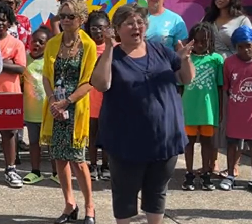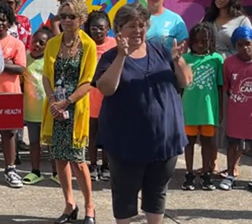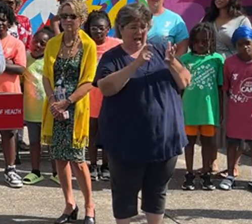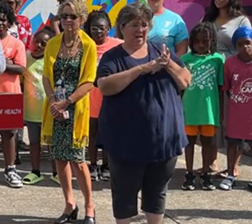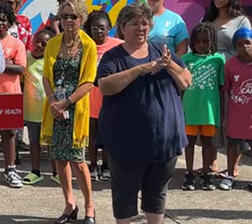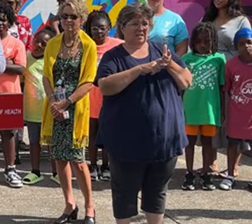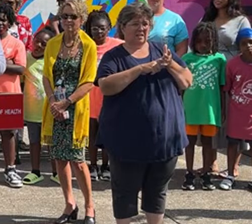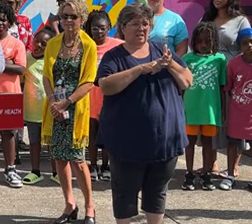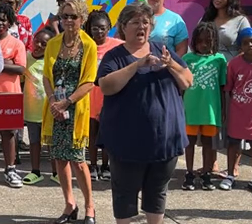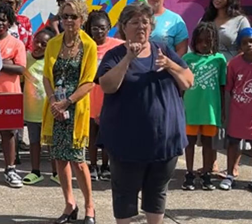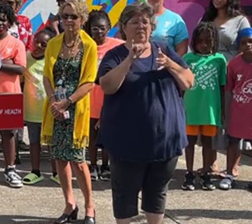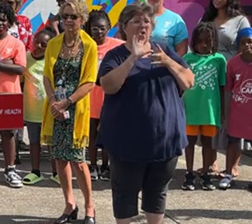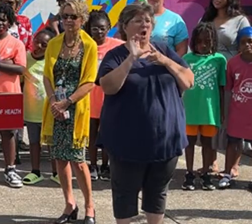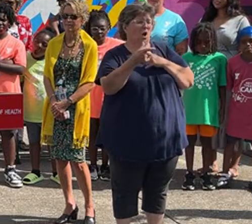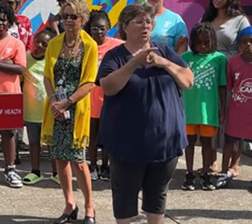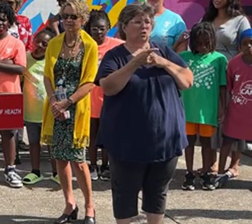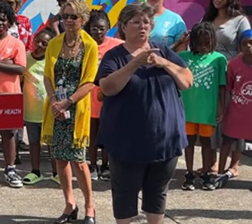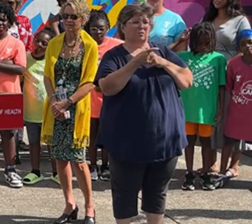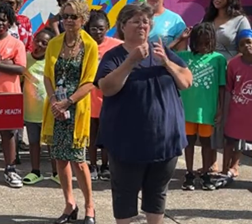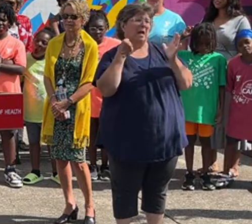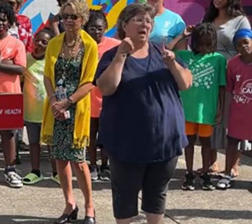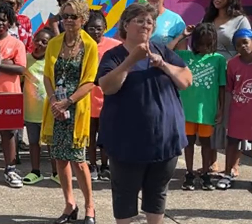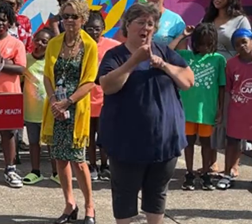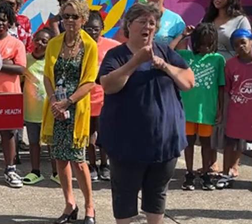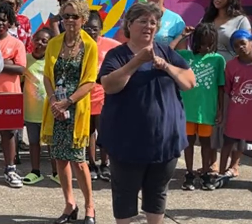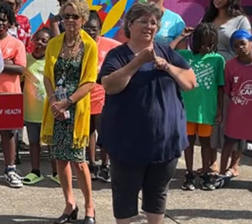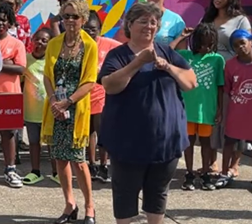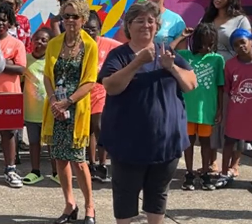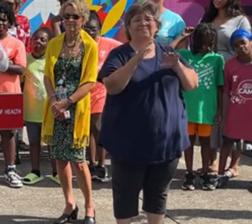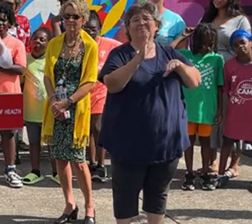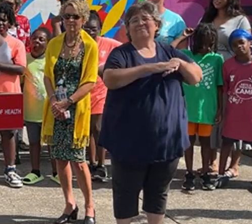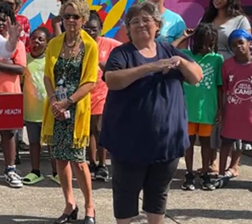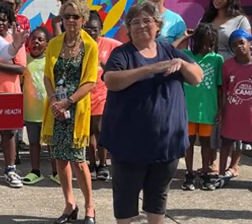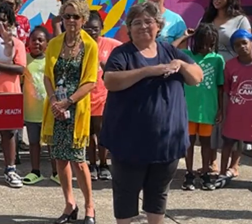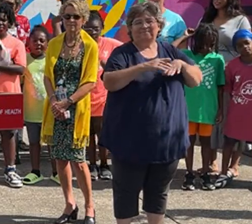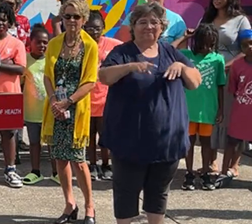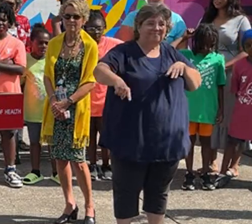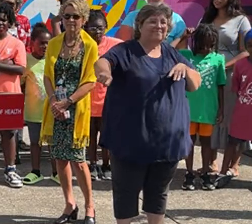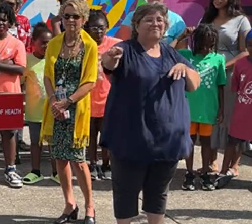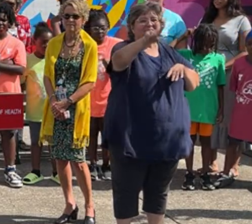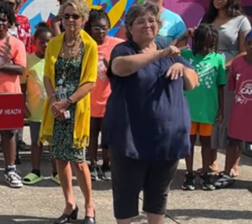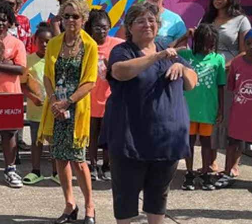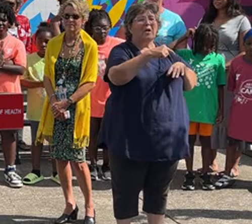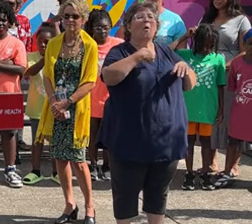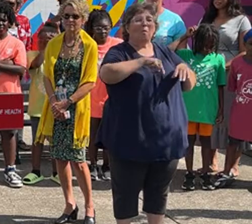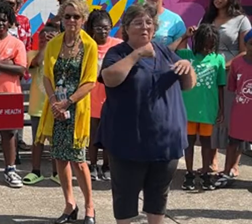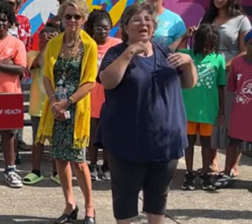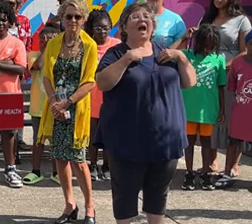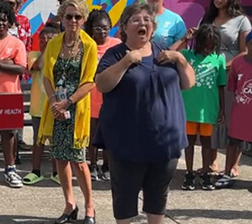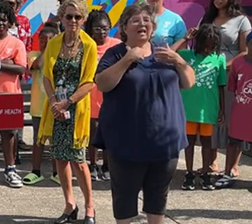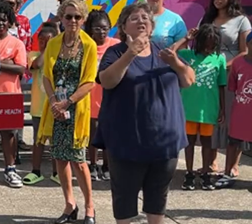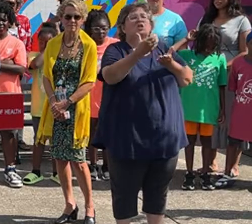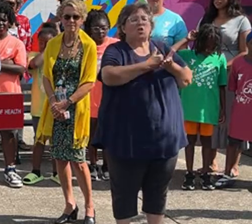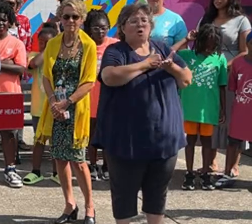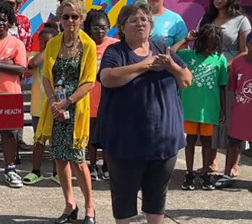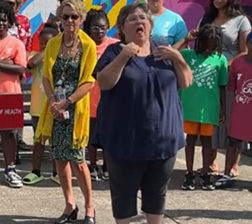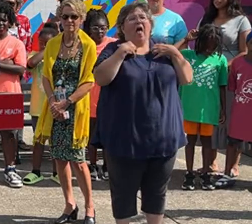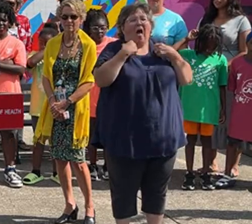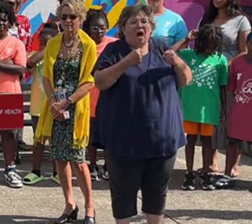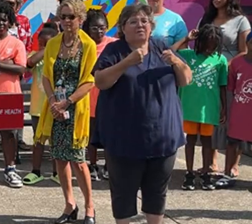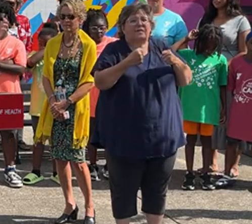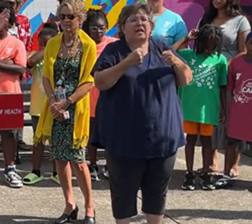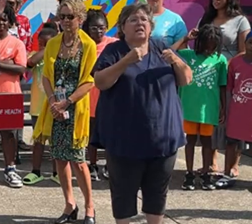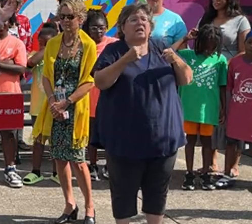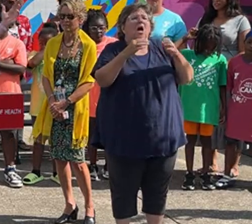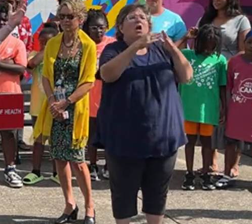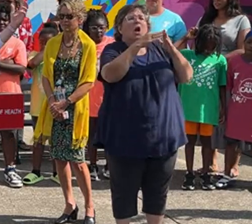that this kind of cultural imprint is a signal. It is a signal to you that we all deserve healthy landscapes. We